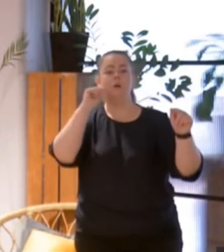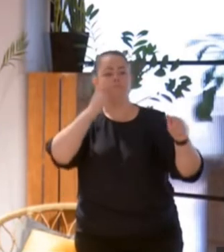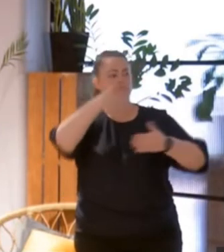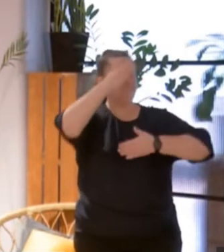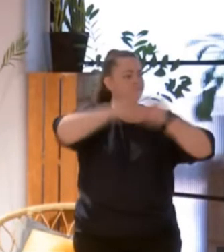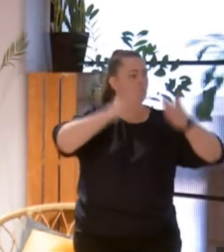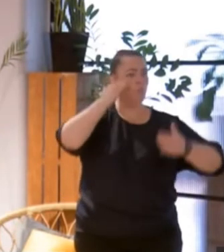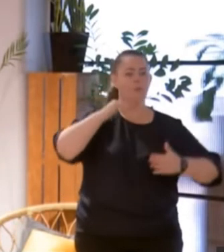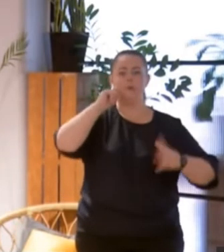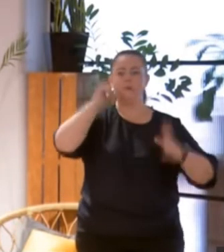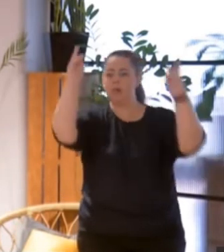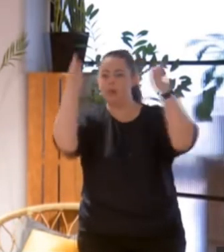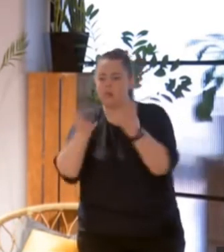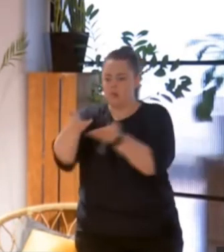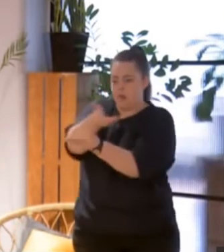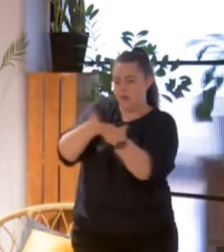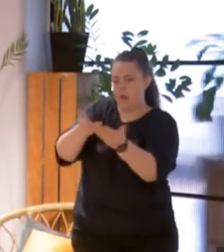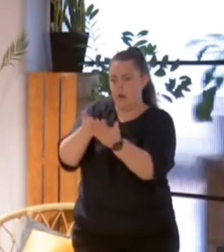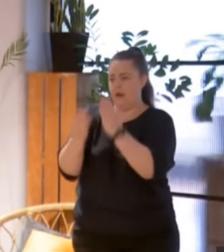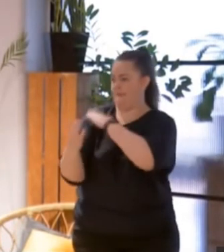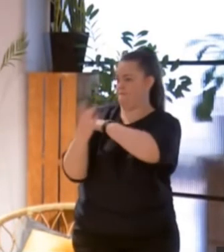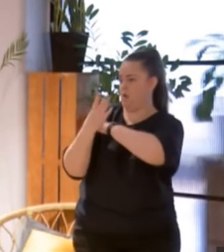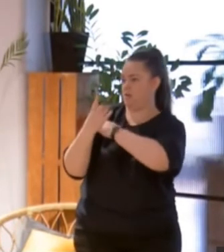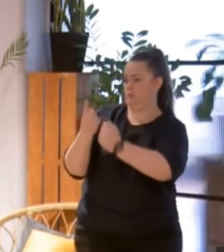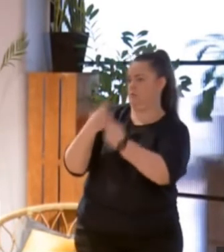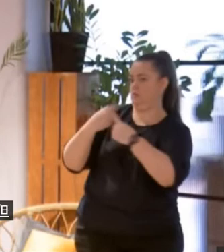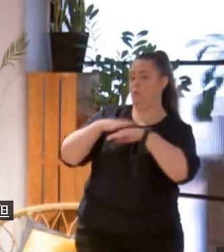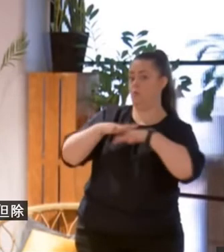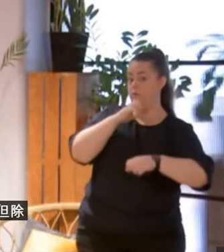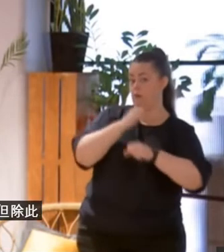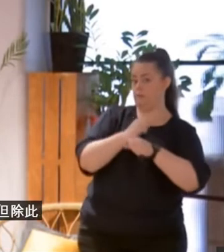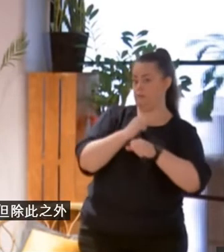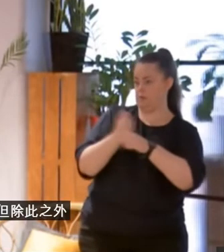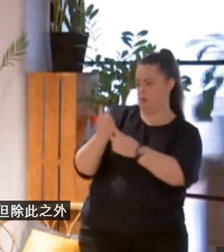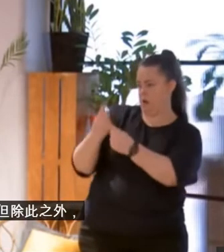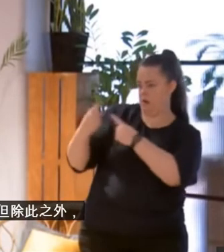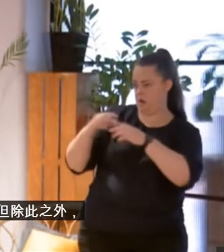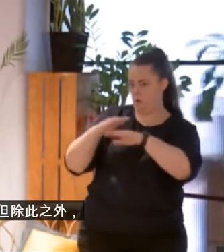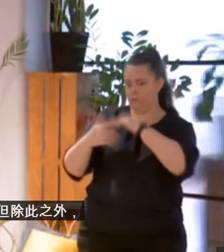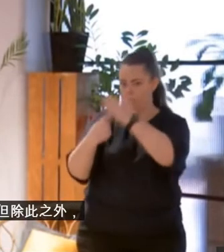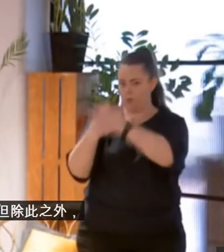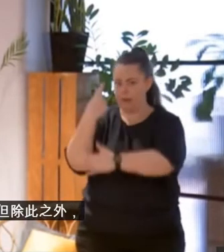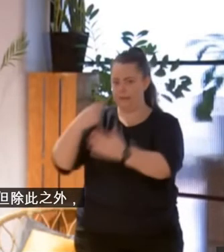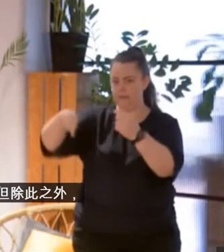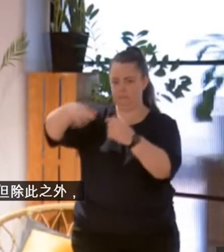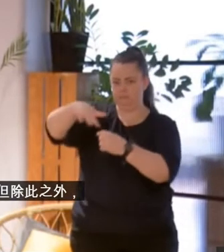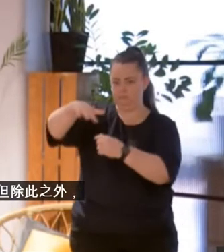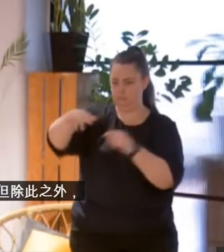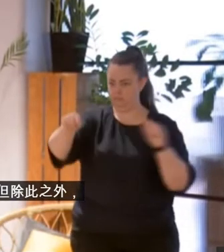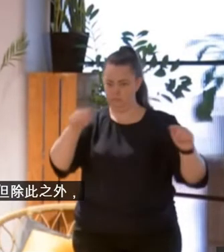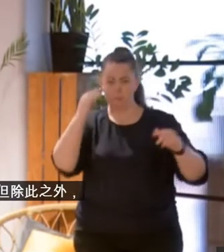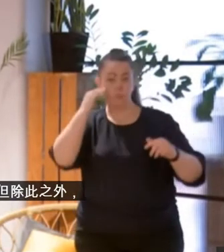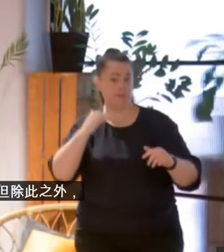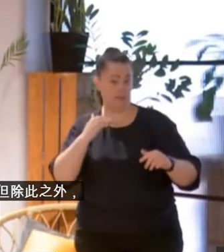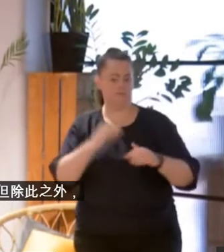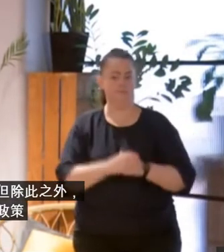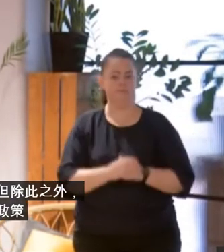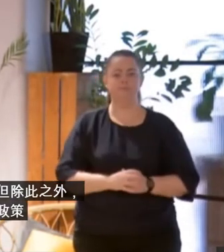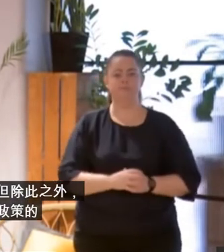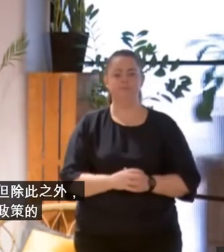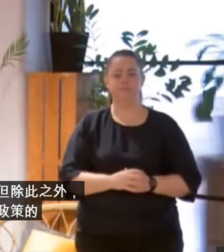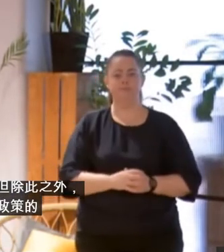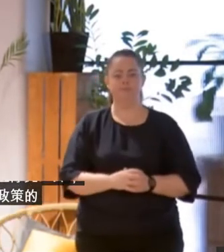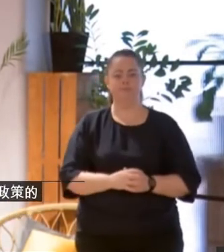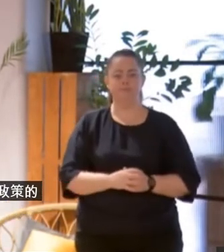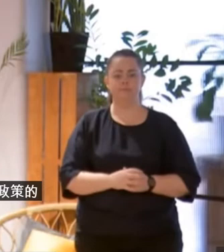policy in the lead up to this year's budget, but also beyond that. This is about long-term